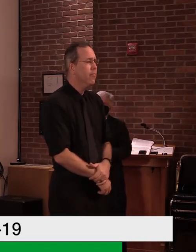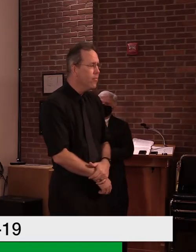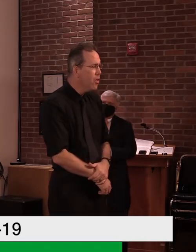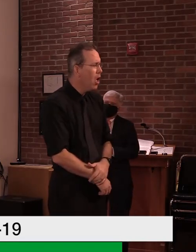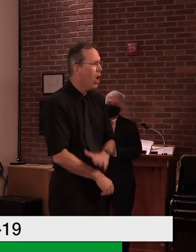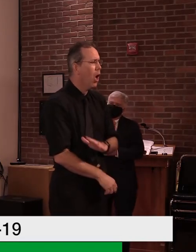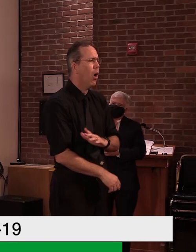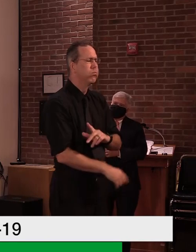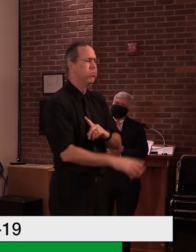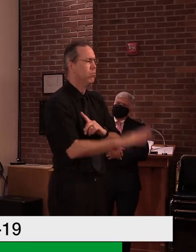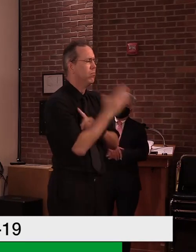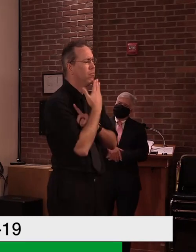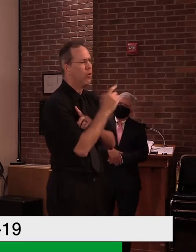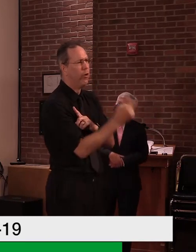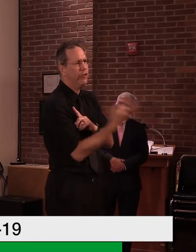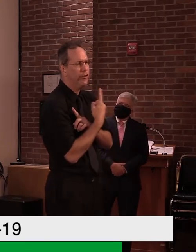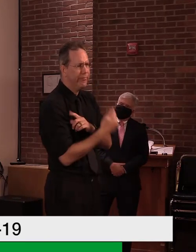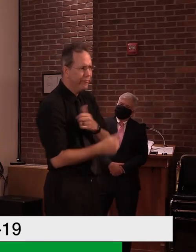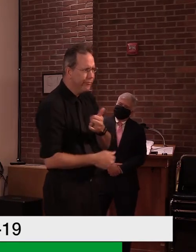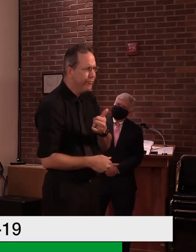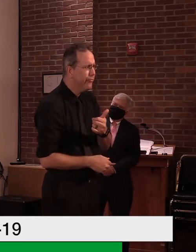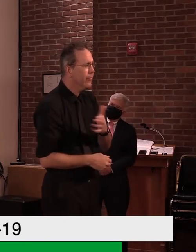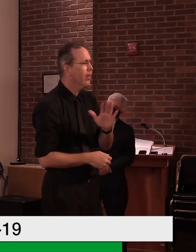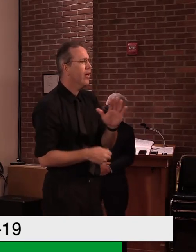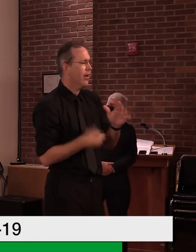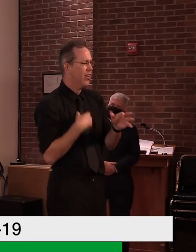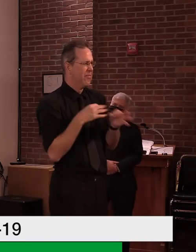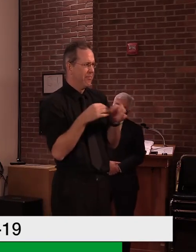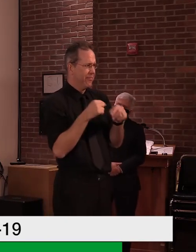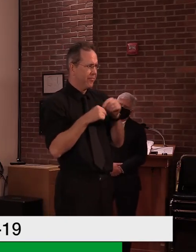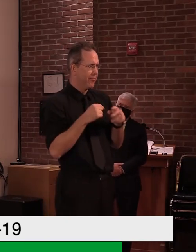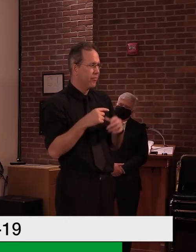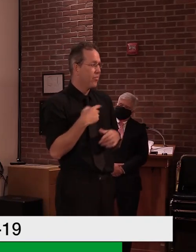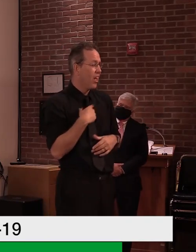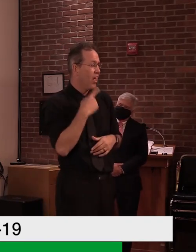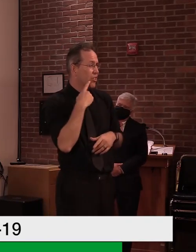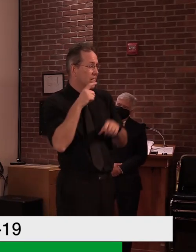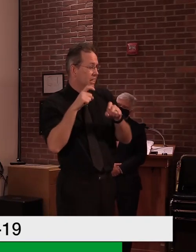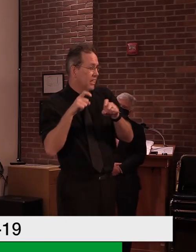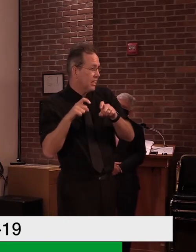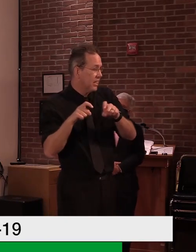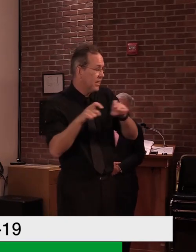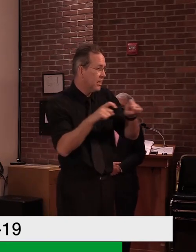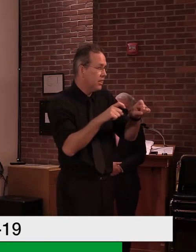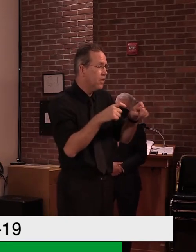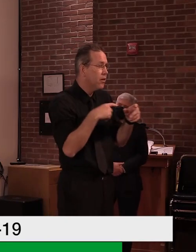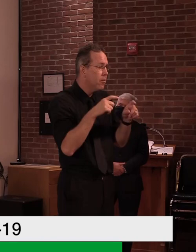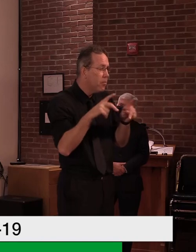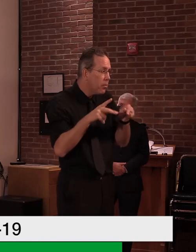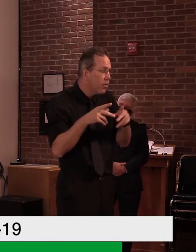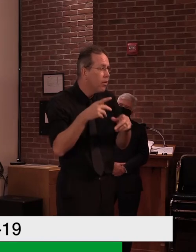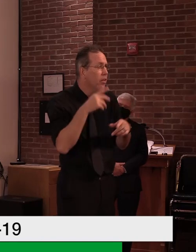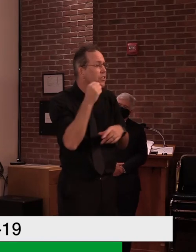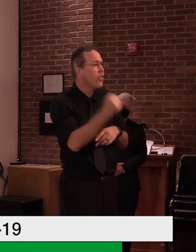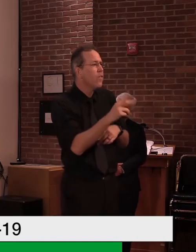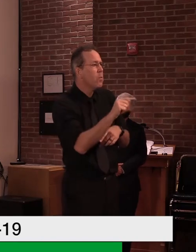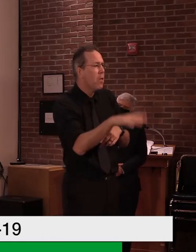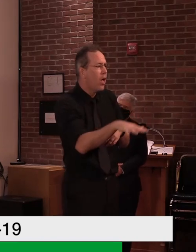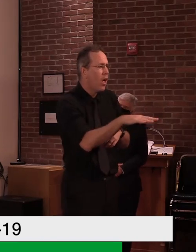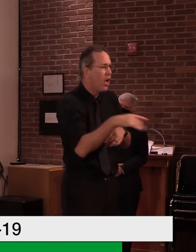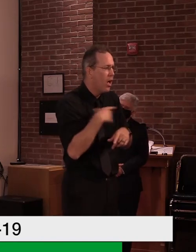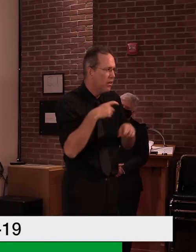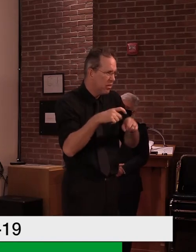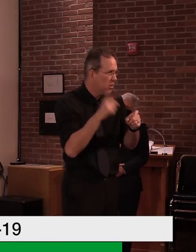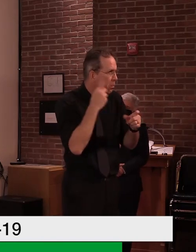we essentially tested a huge sample of Bennington and Windham counties to try to figure out if there was